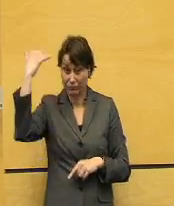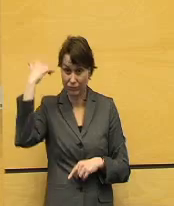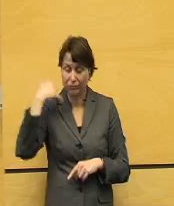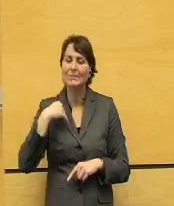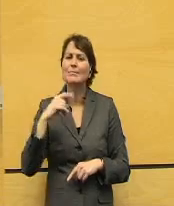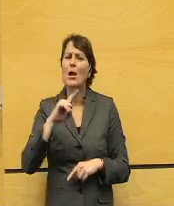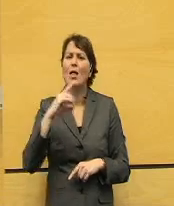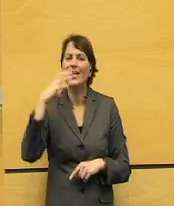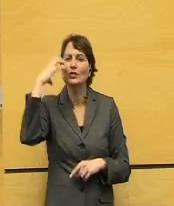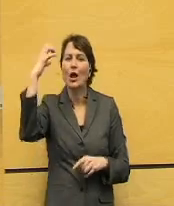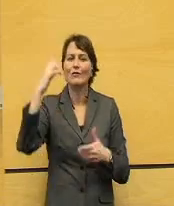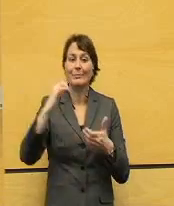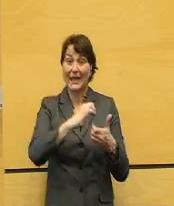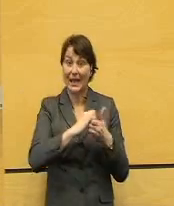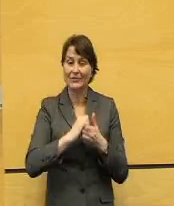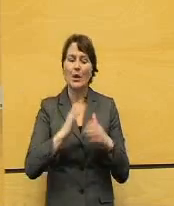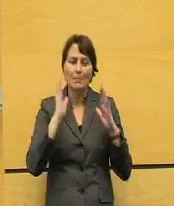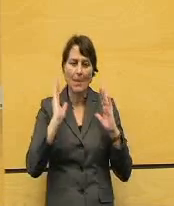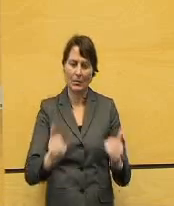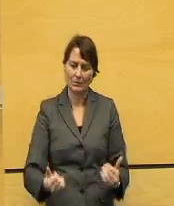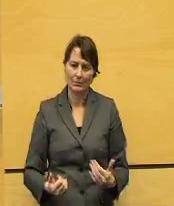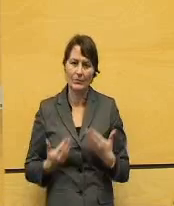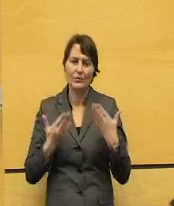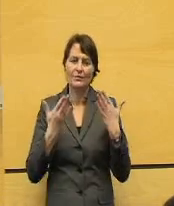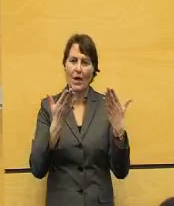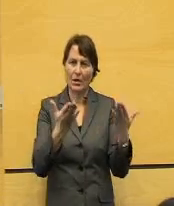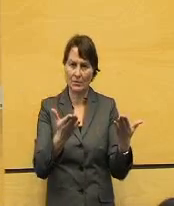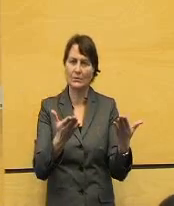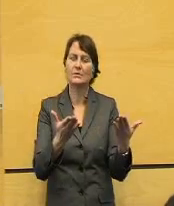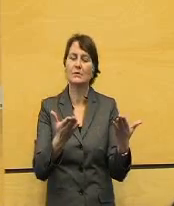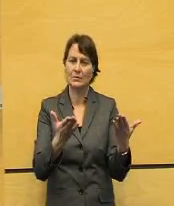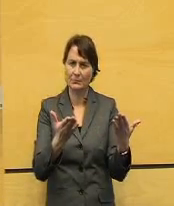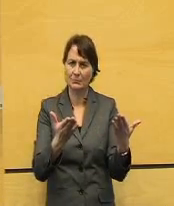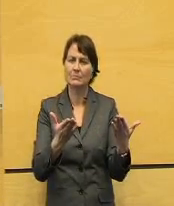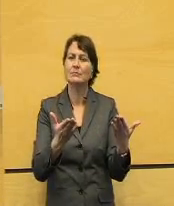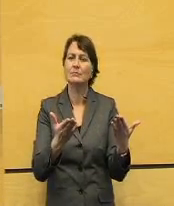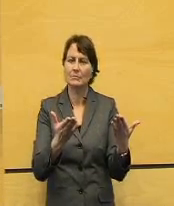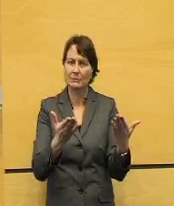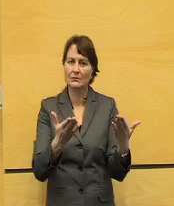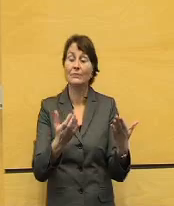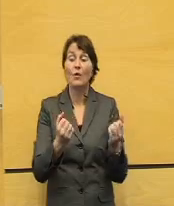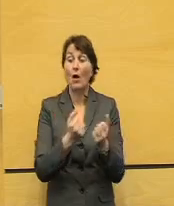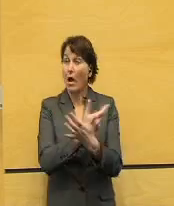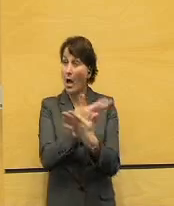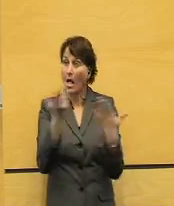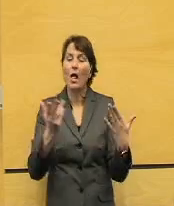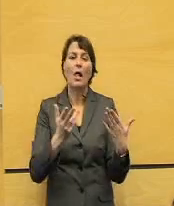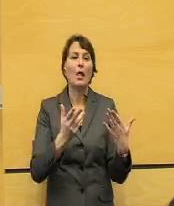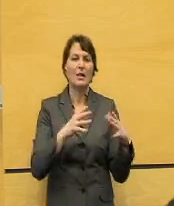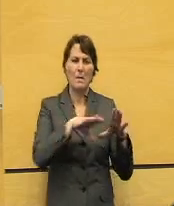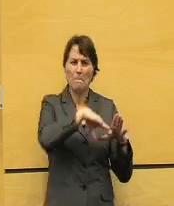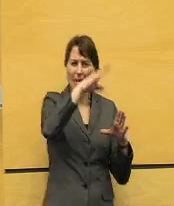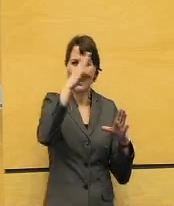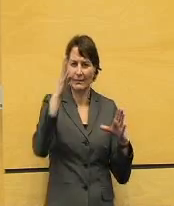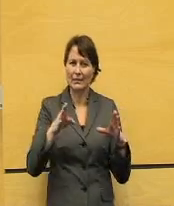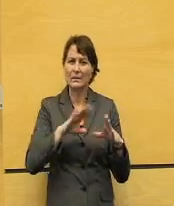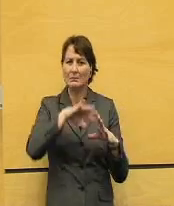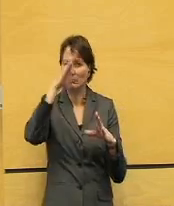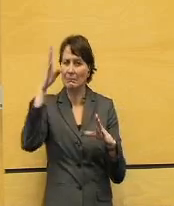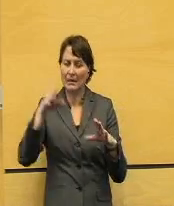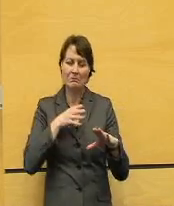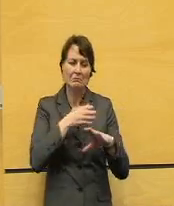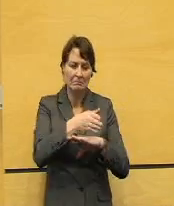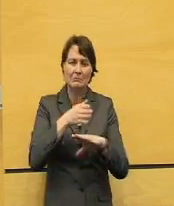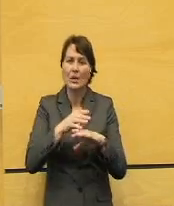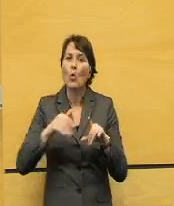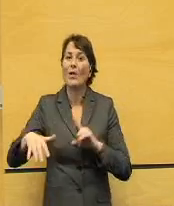government agencies shall provide an accessible facilities and environment for